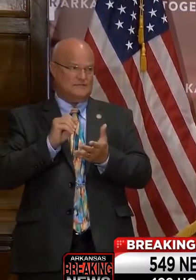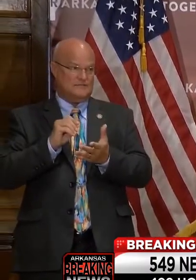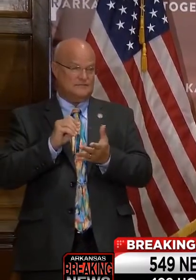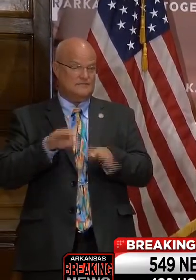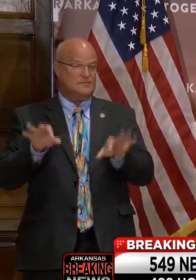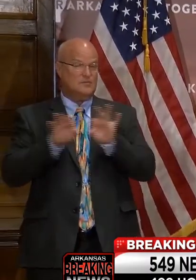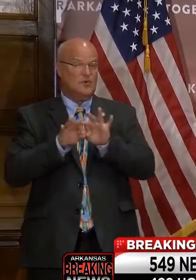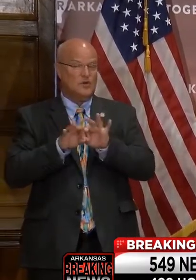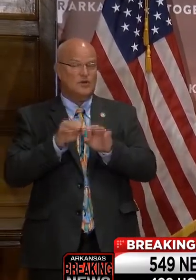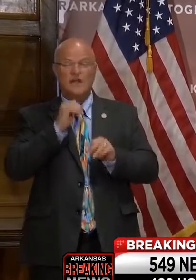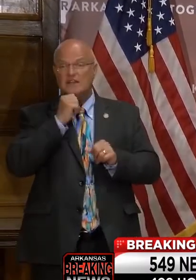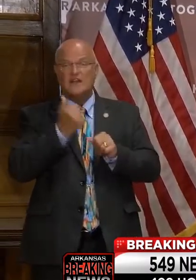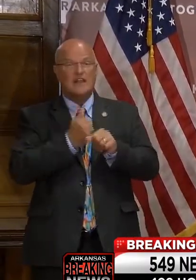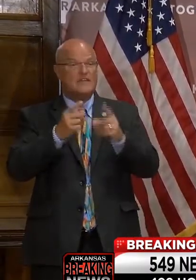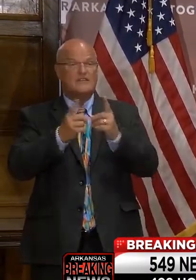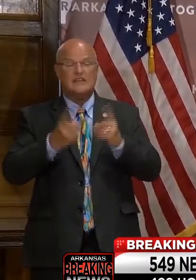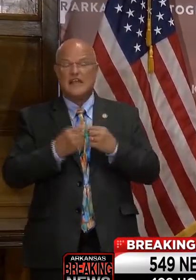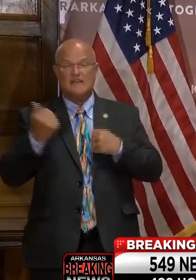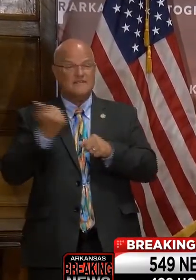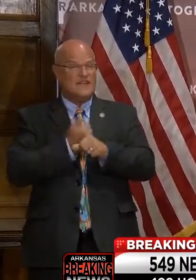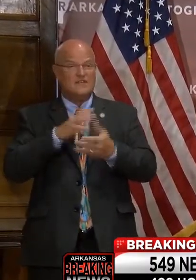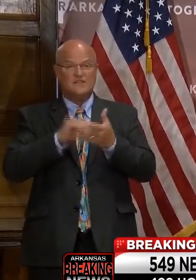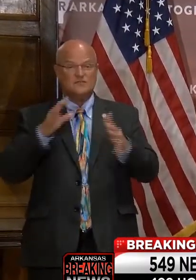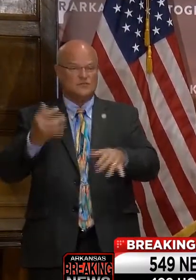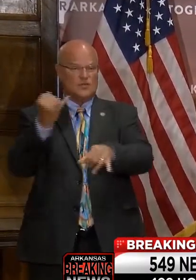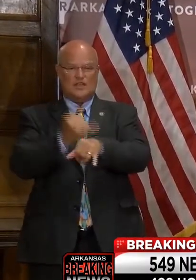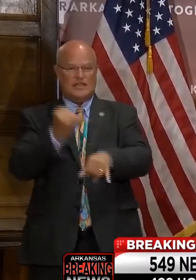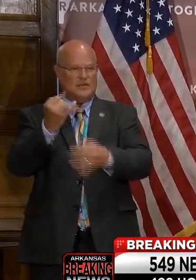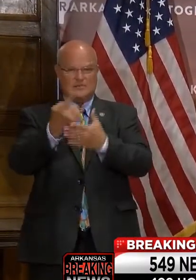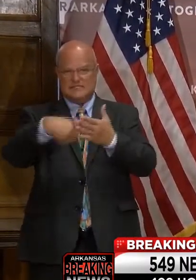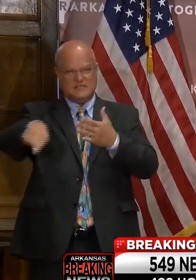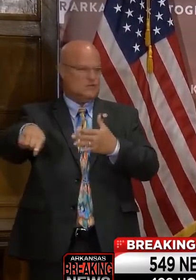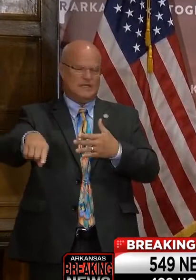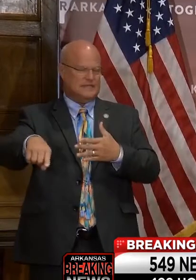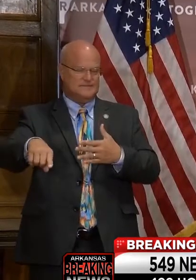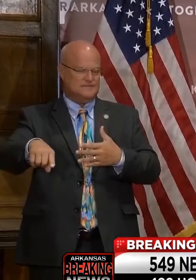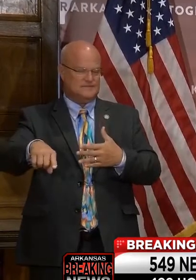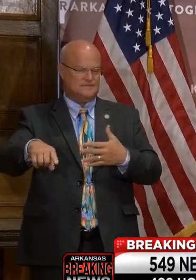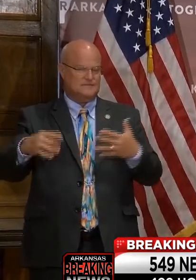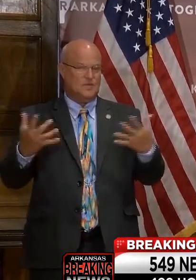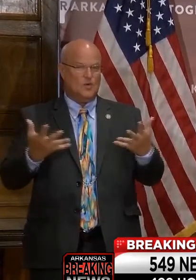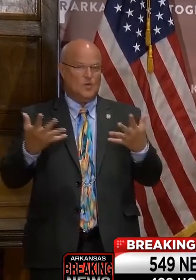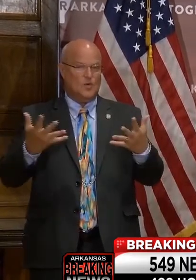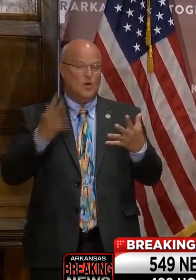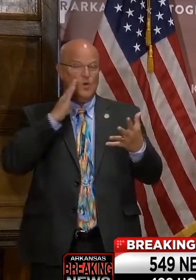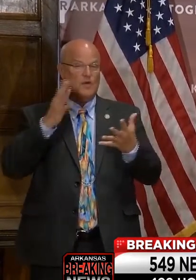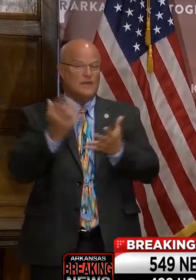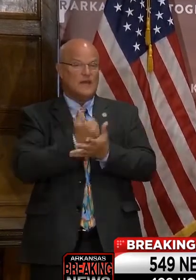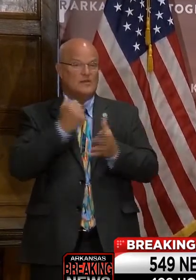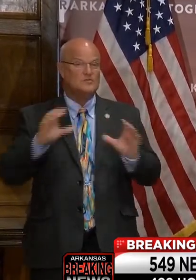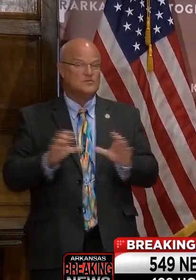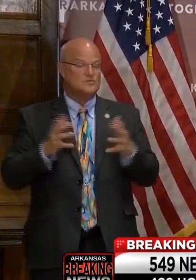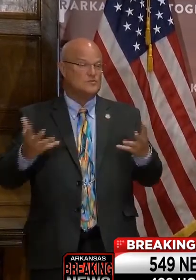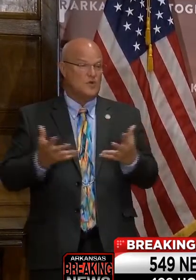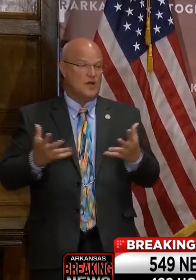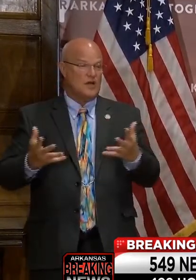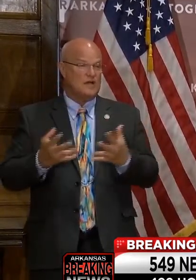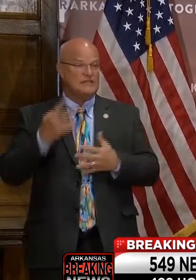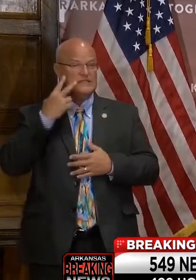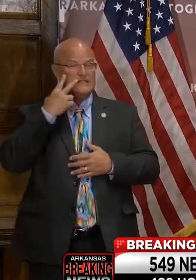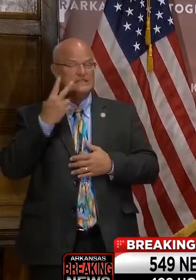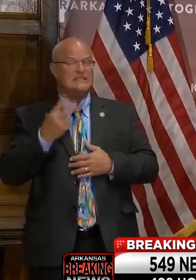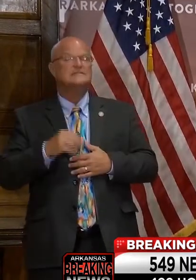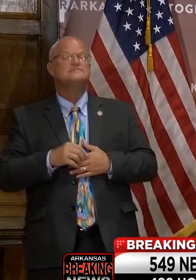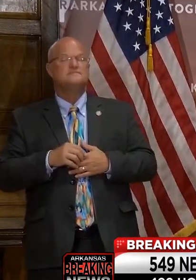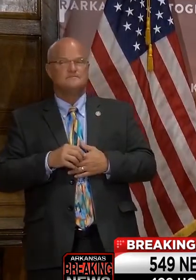consideration. Not every district will have every student on campus next week. What they will get the opportunity to do is to see, okay,